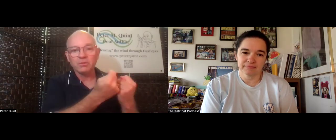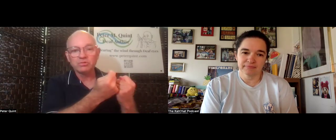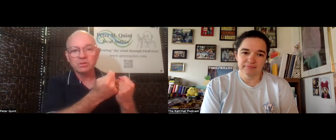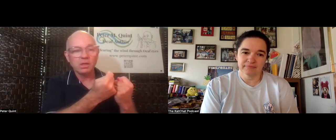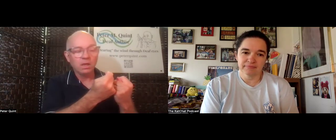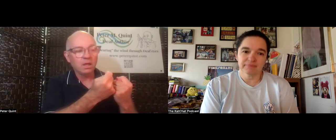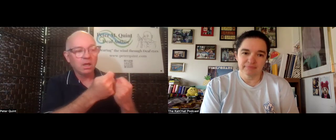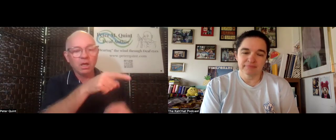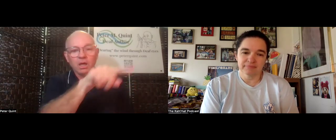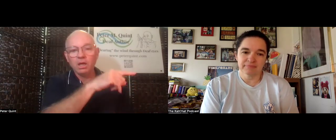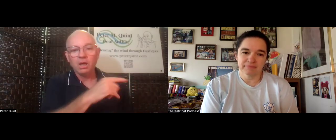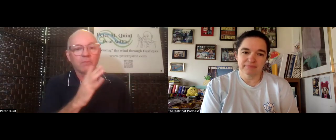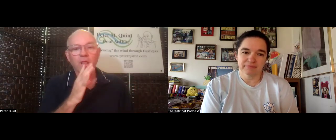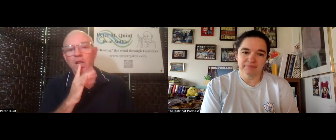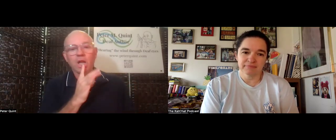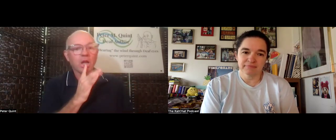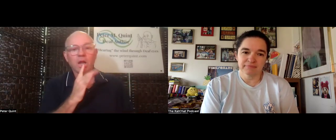sports teams.